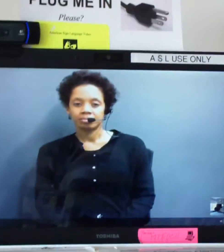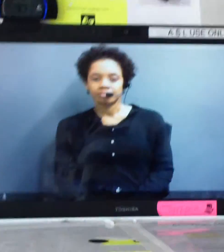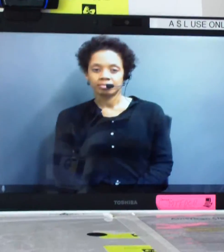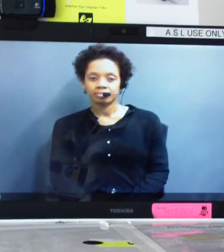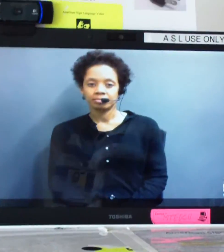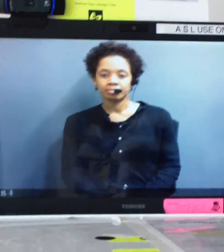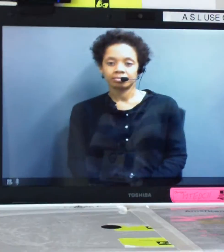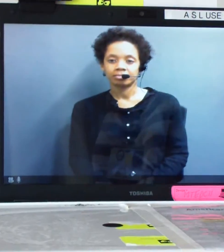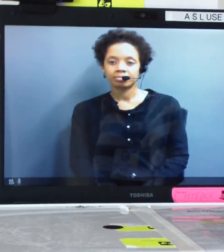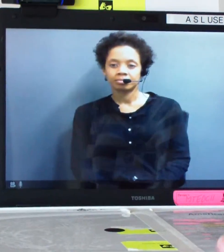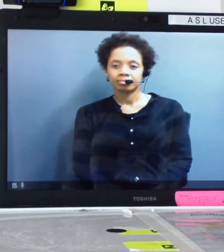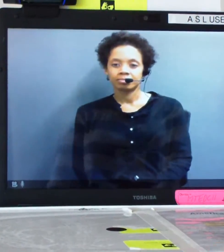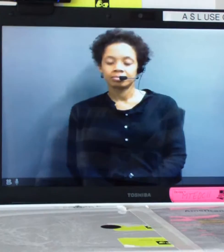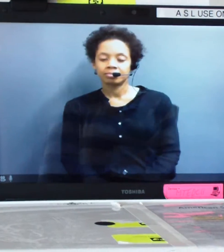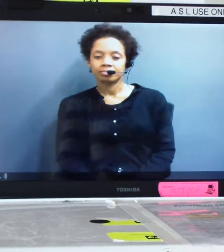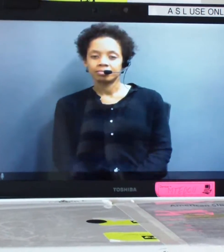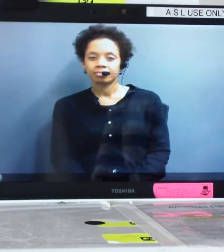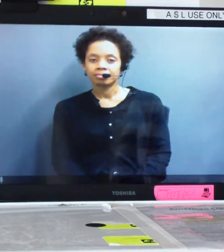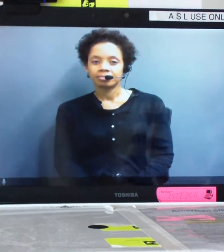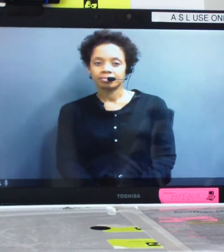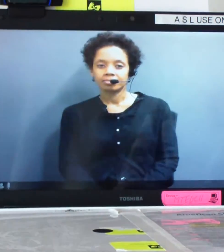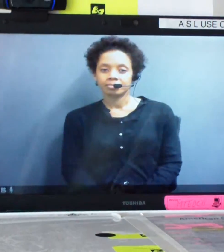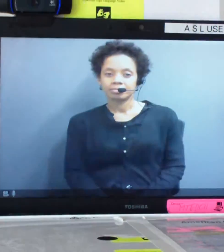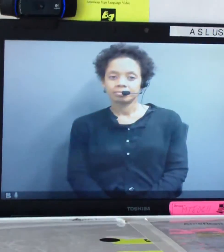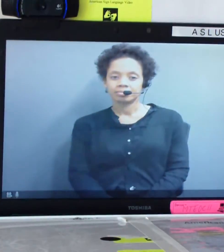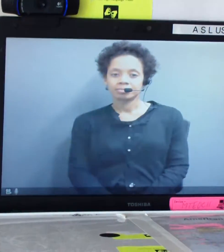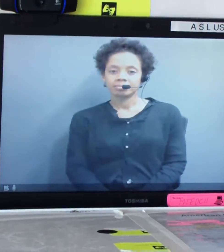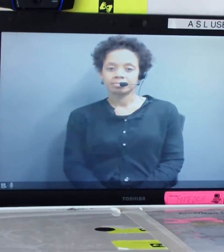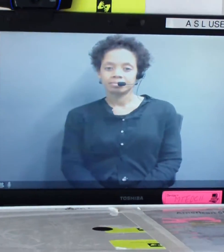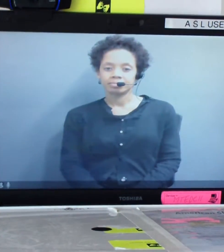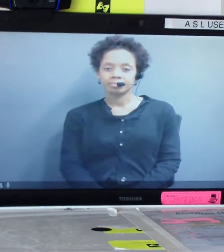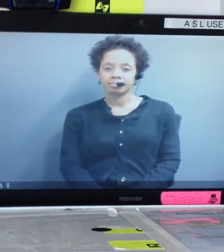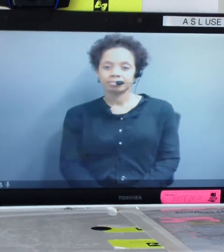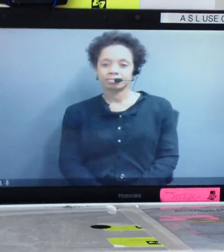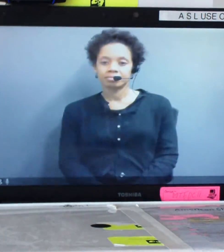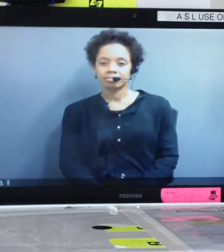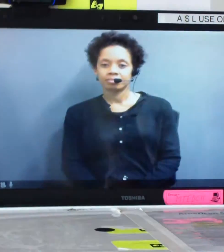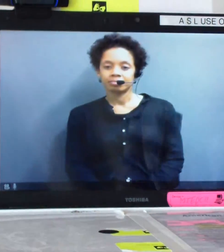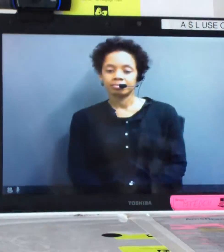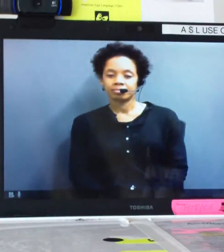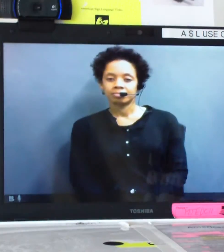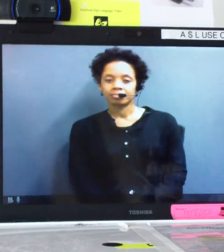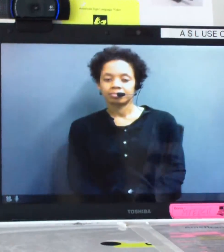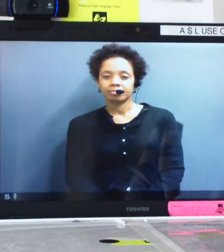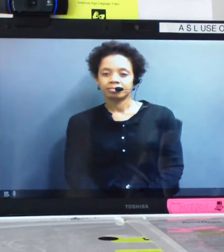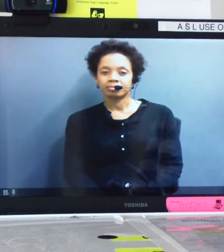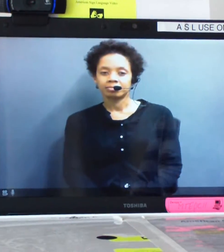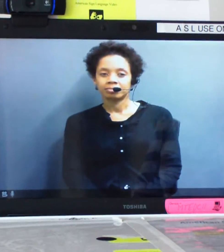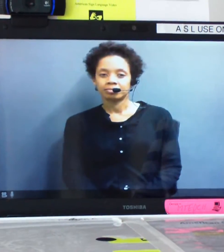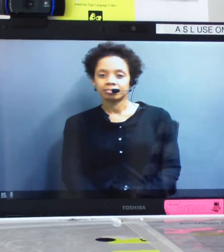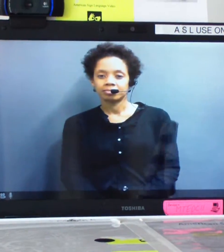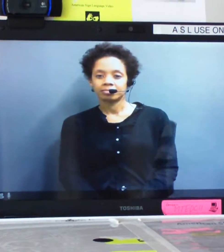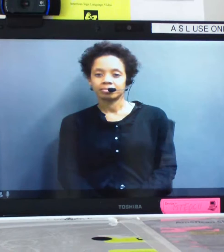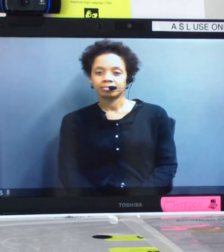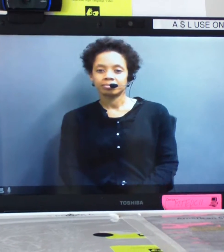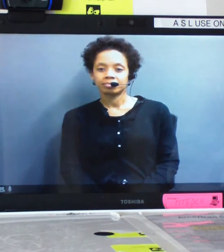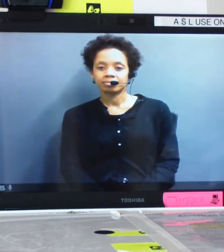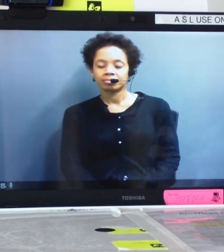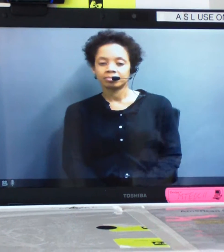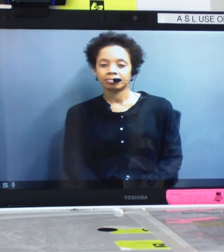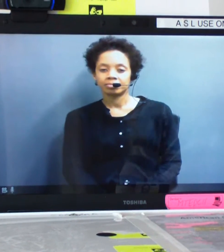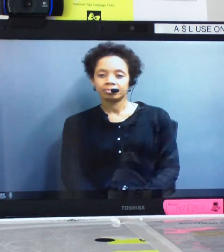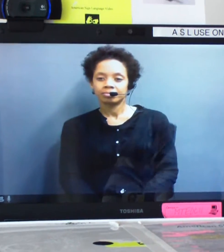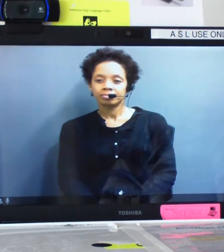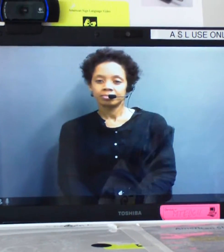exam room or a treatment room, again, we can also move we can tilt the screen so that she has